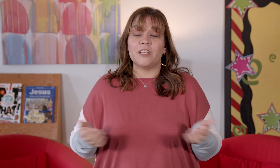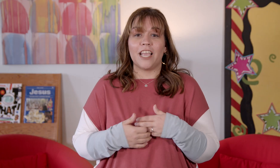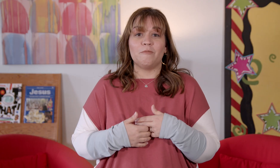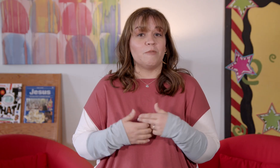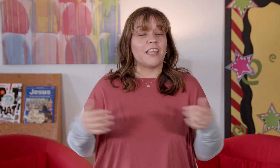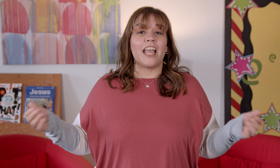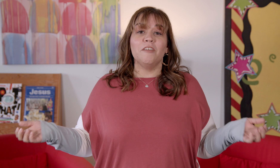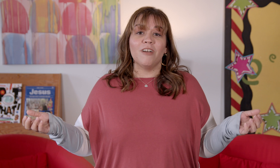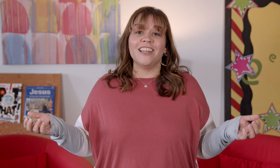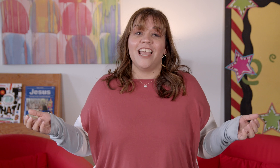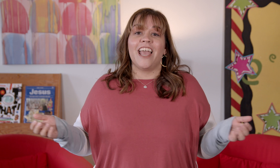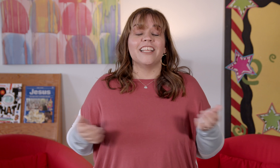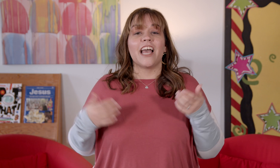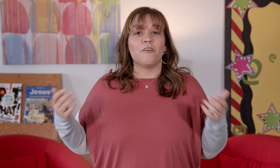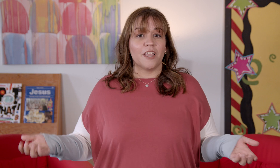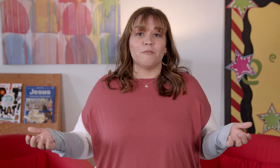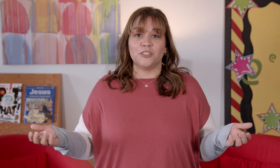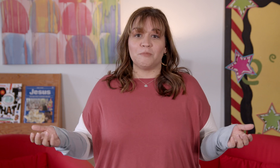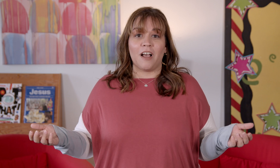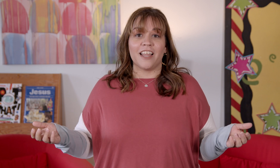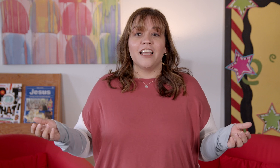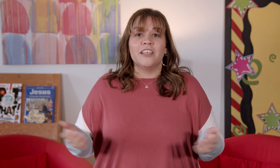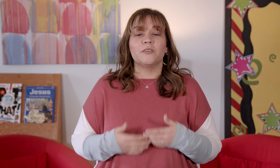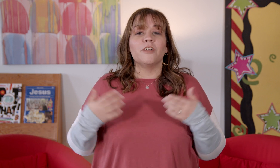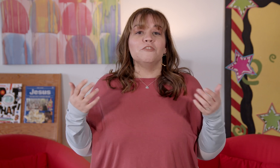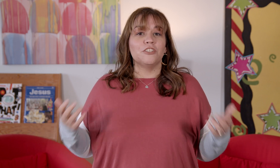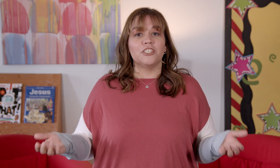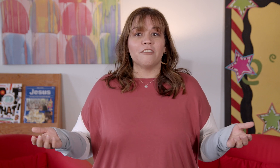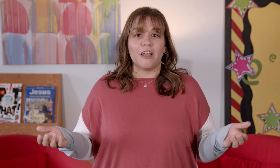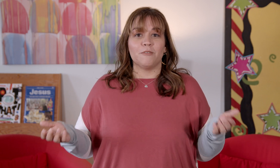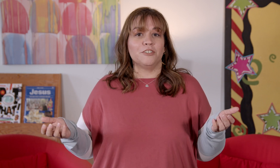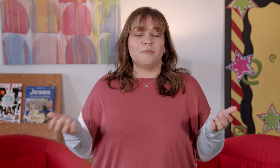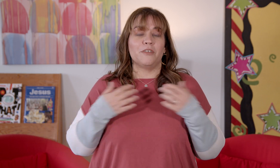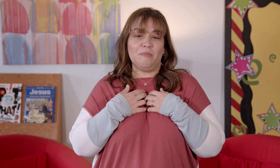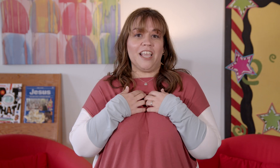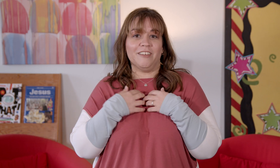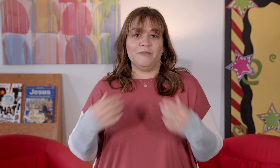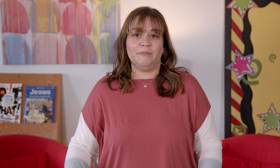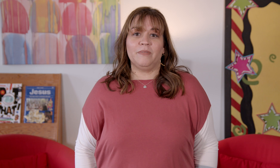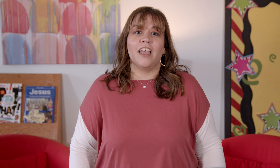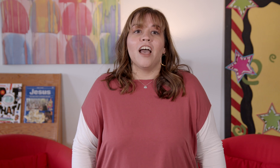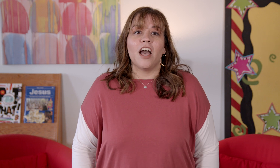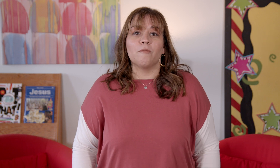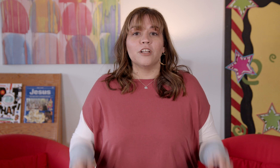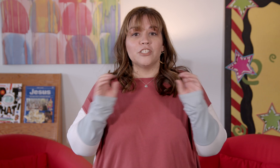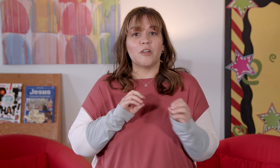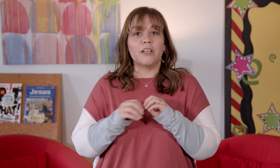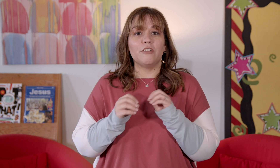communicate with anyone, and it's how they worship God. So I want you to share that worship with me. We're going to start by learning